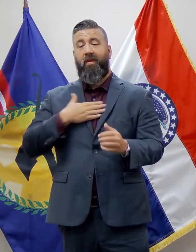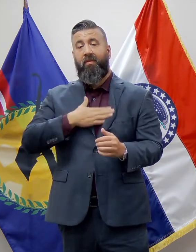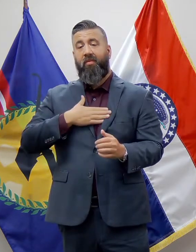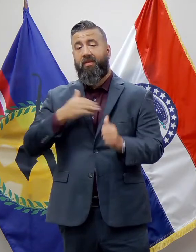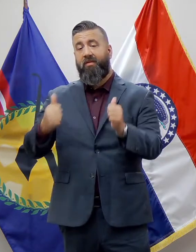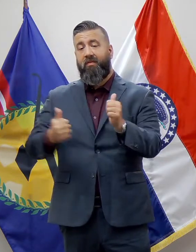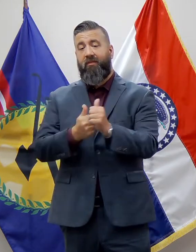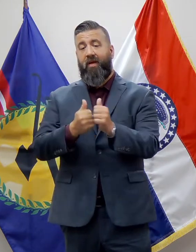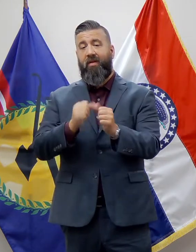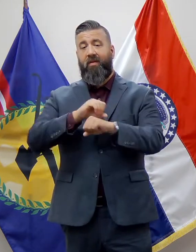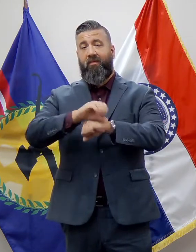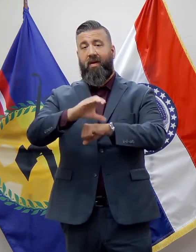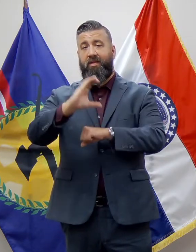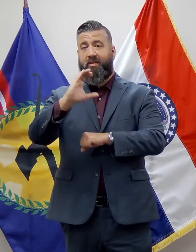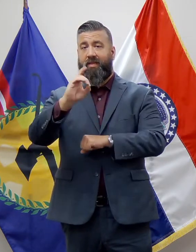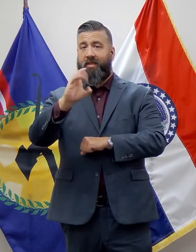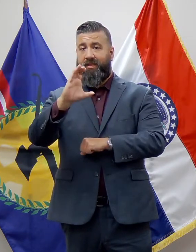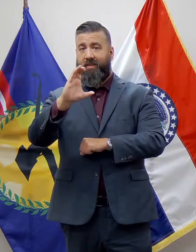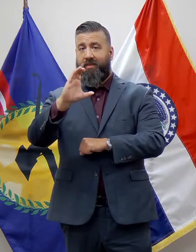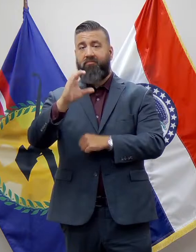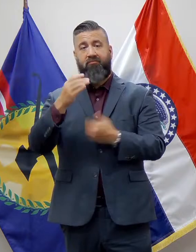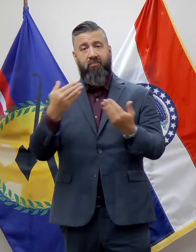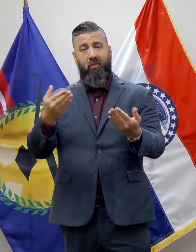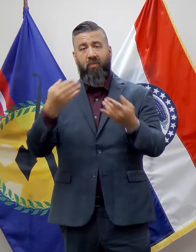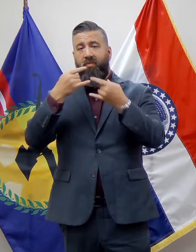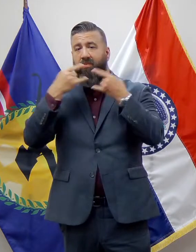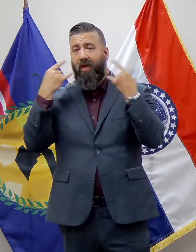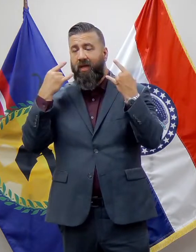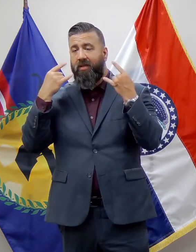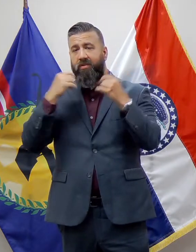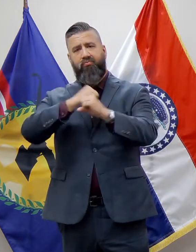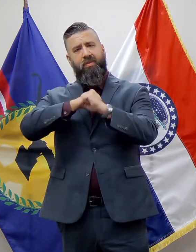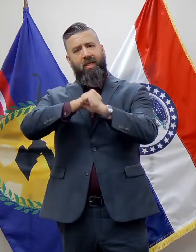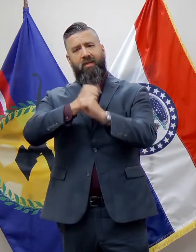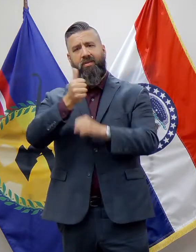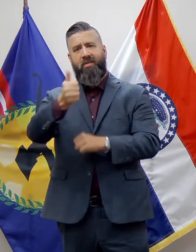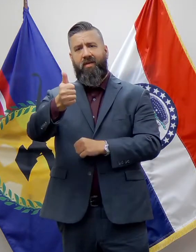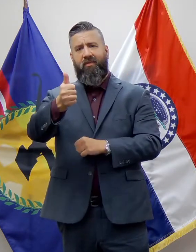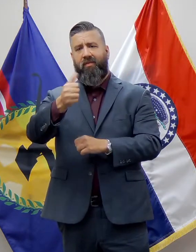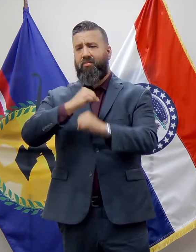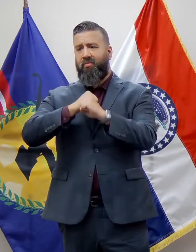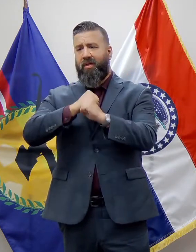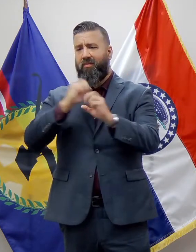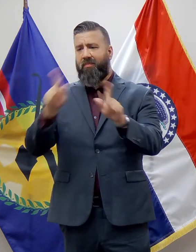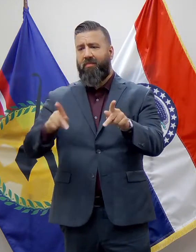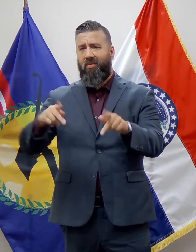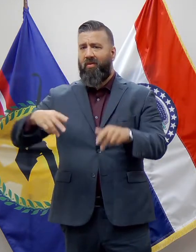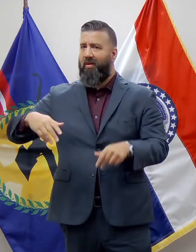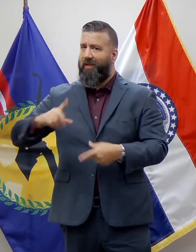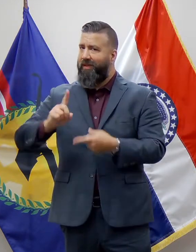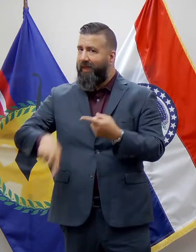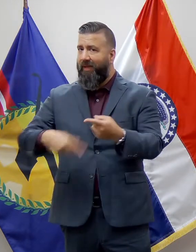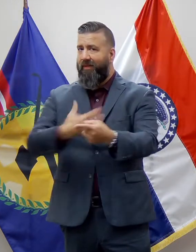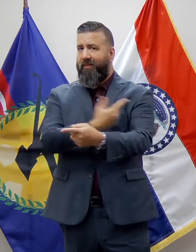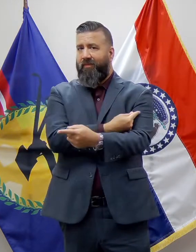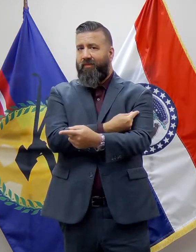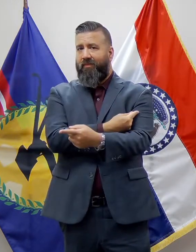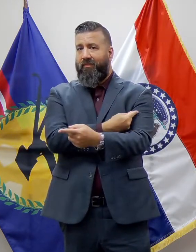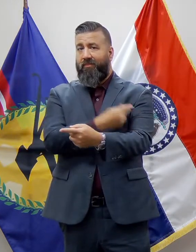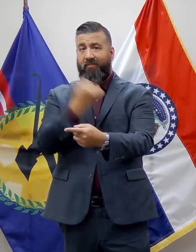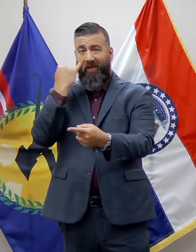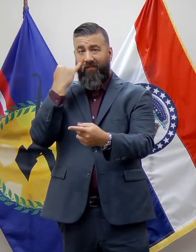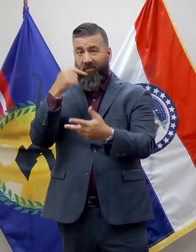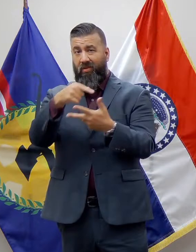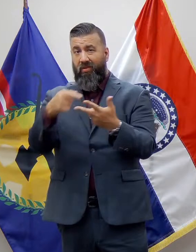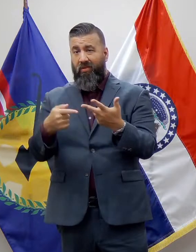CDC, wear a mask, protect yourself, and protect those who can't get vaccinated. By taking these steps, we can keep schools